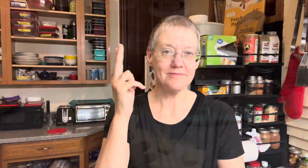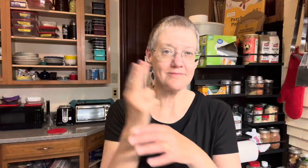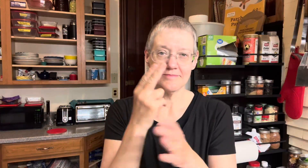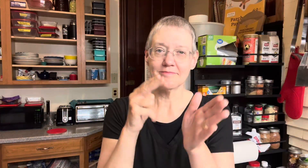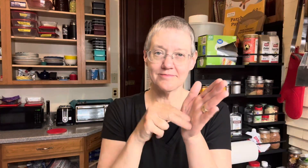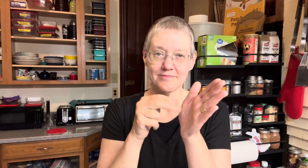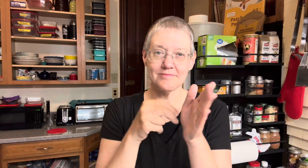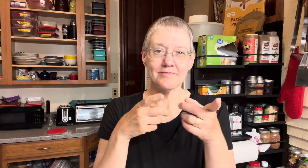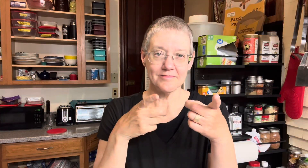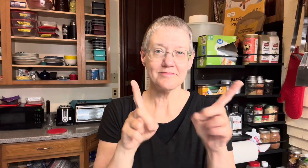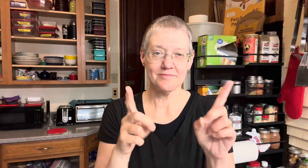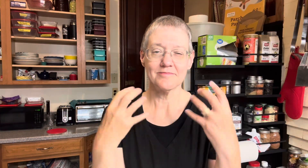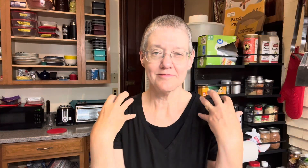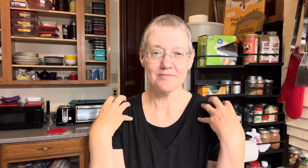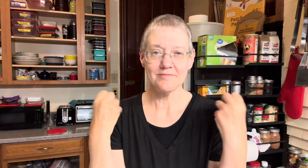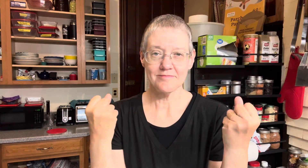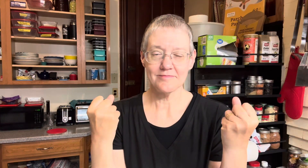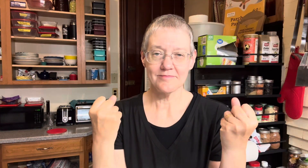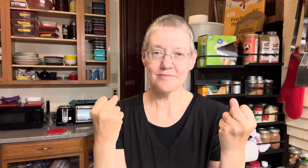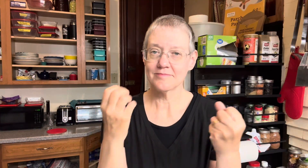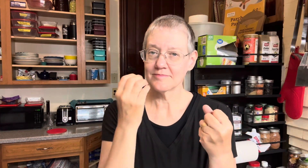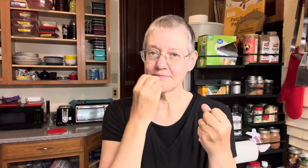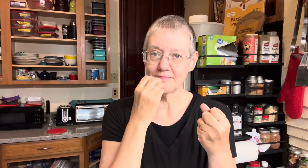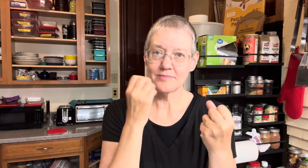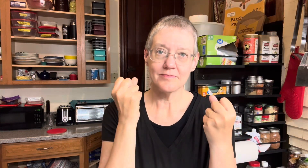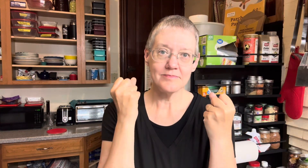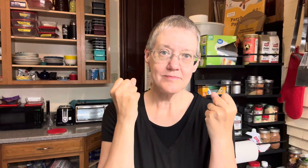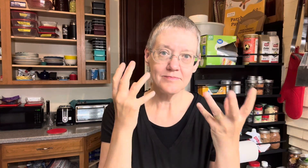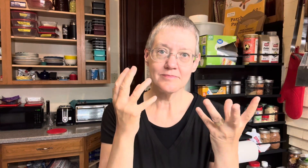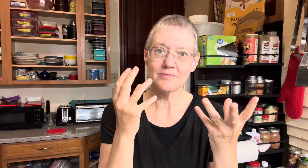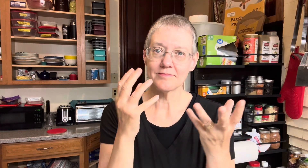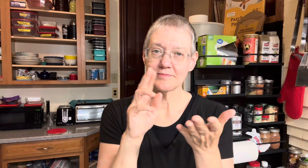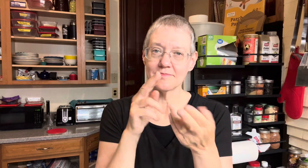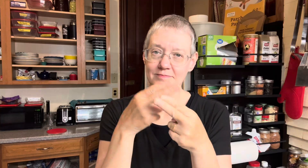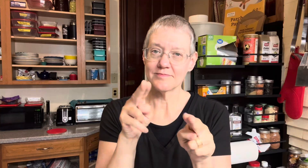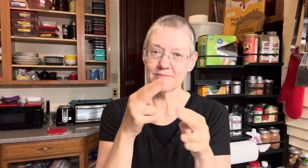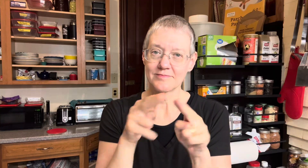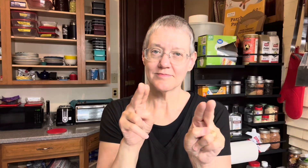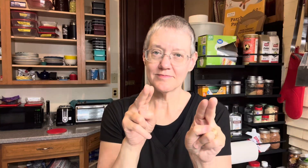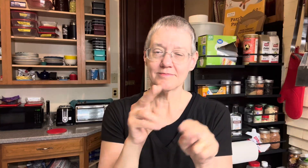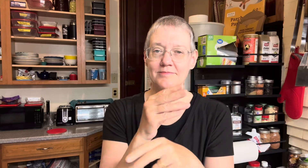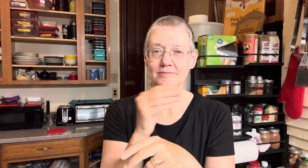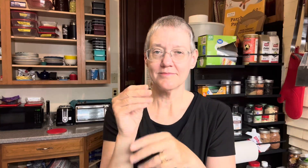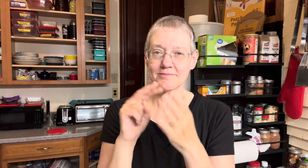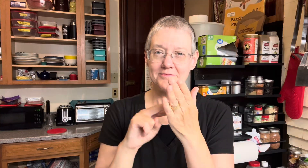Dale will use butter during recovery. He'll eat lots of scrambled eggs and toast.